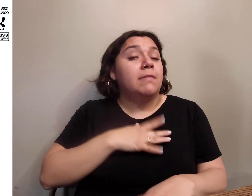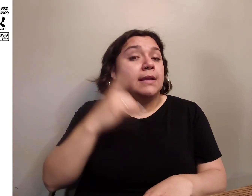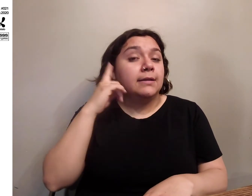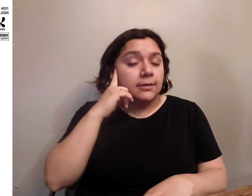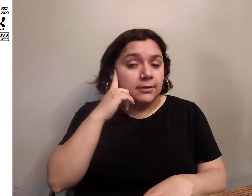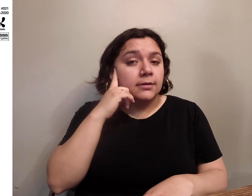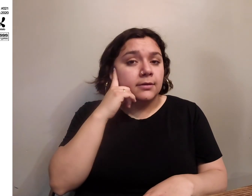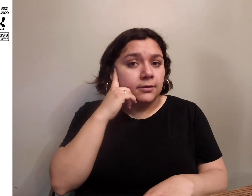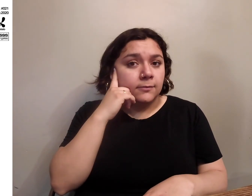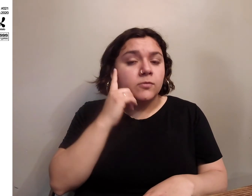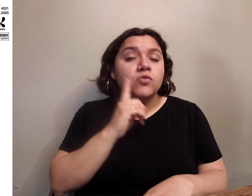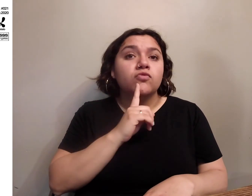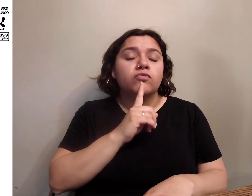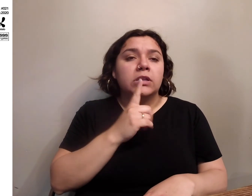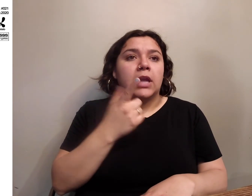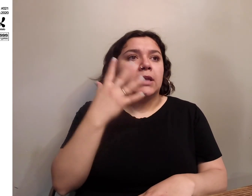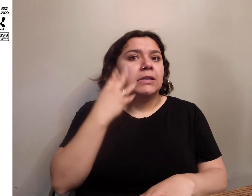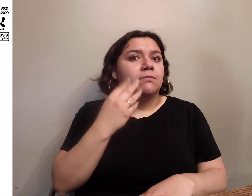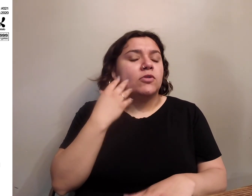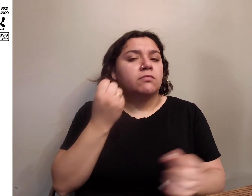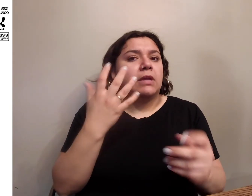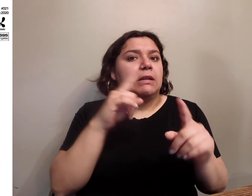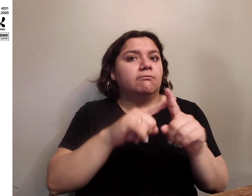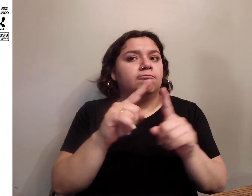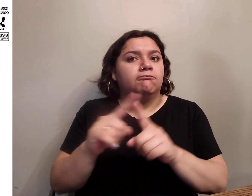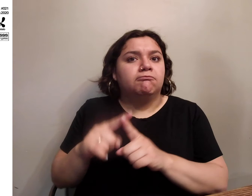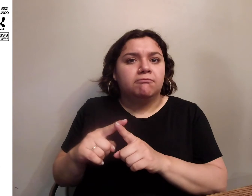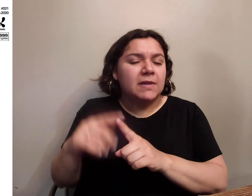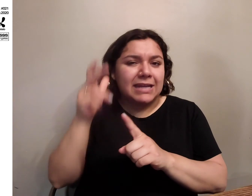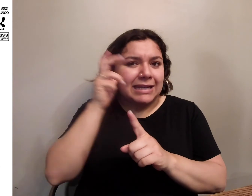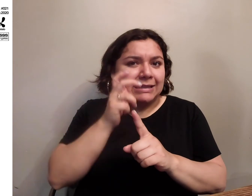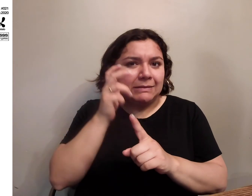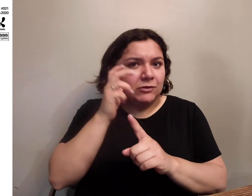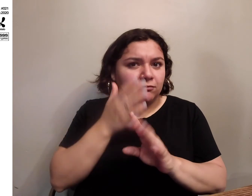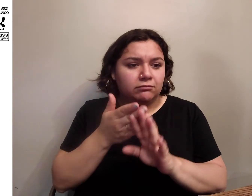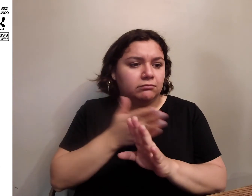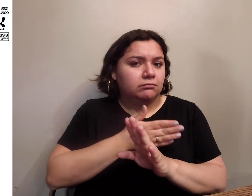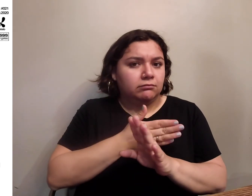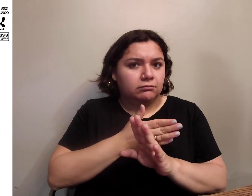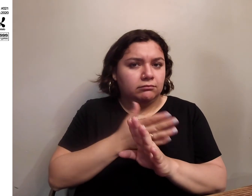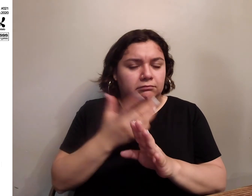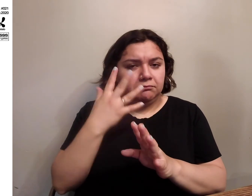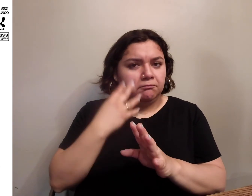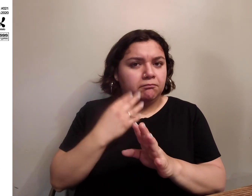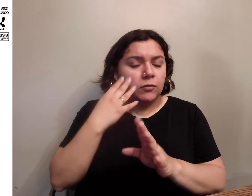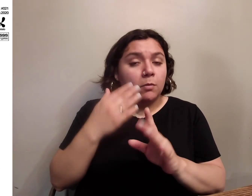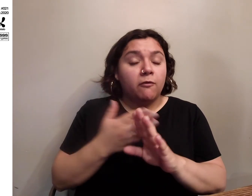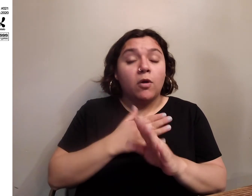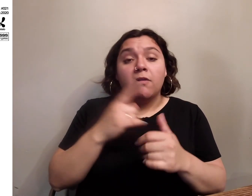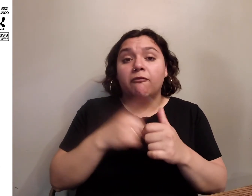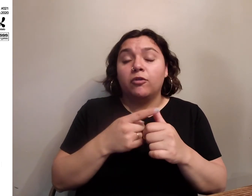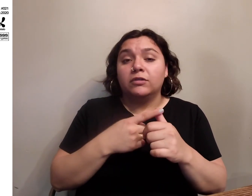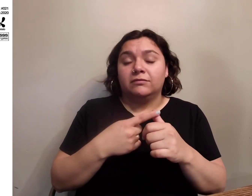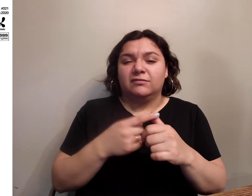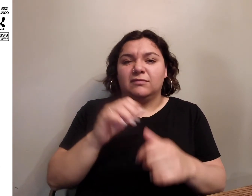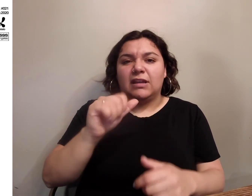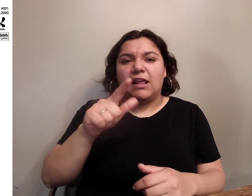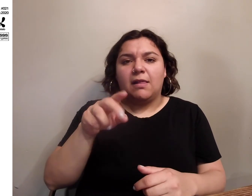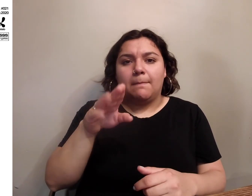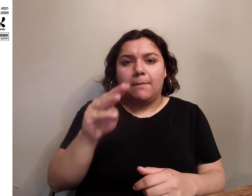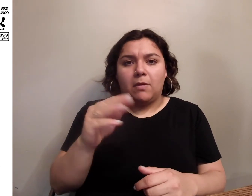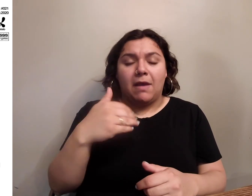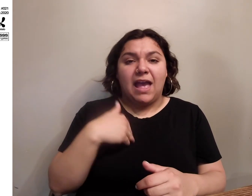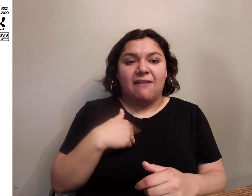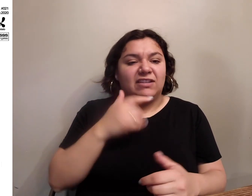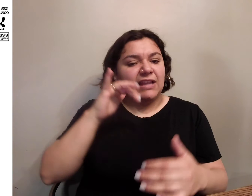ways and took me down paths I hadn't gone down. There's the first album of his I had was That's the